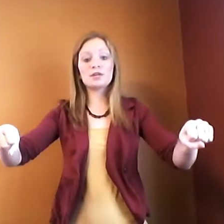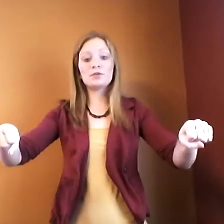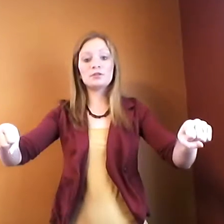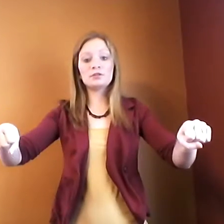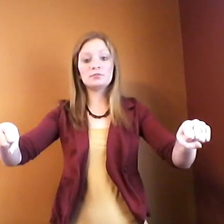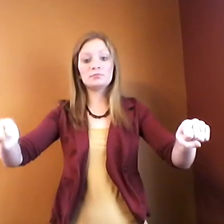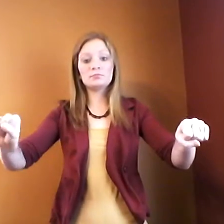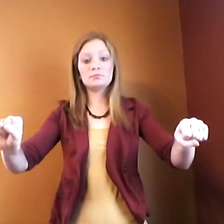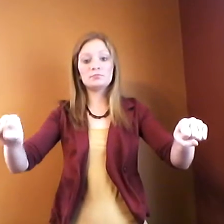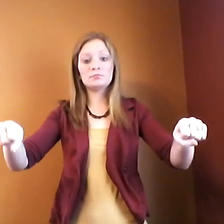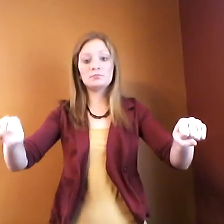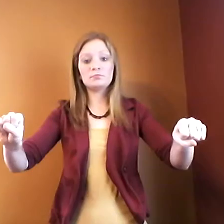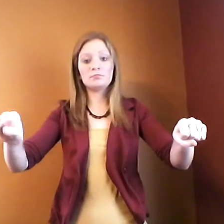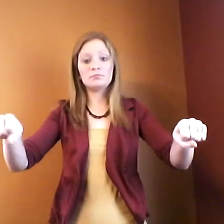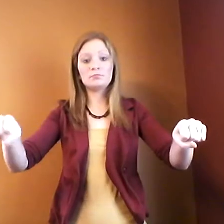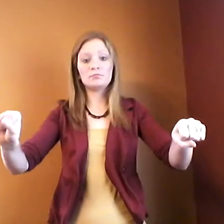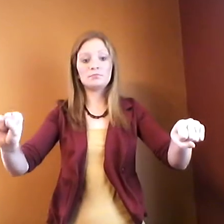Motorcycle.